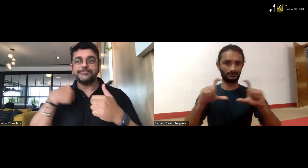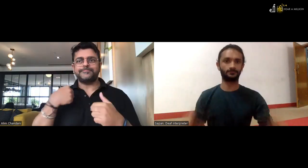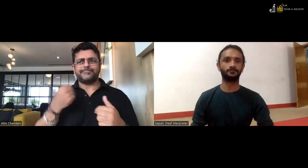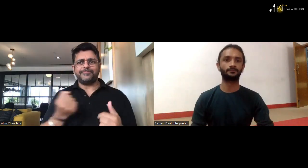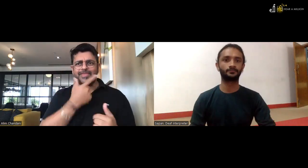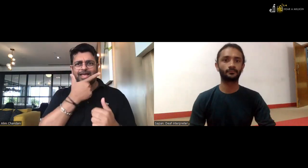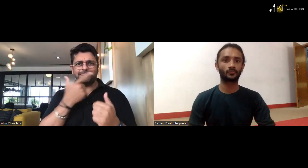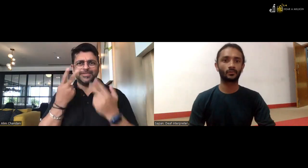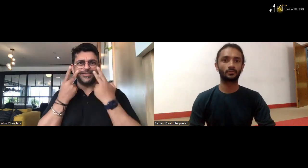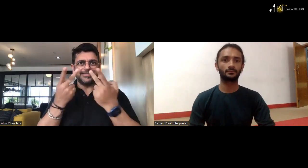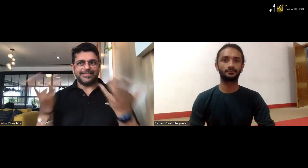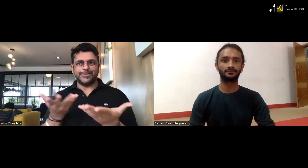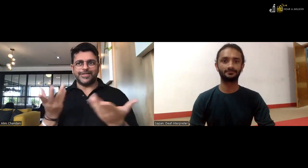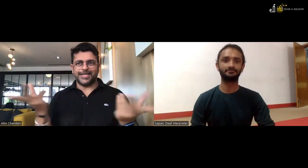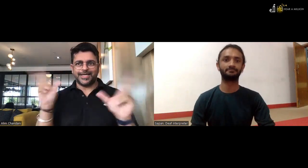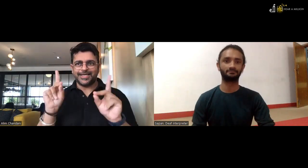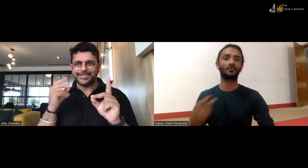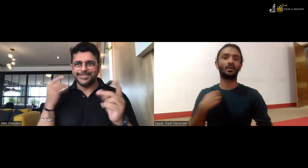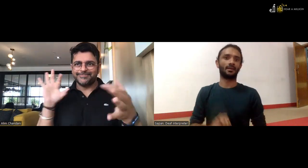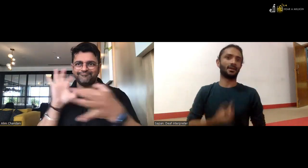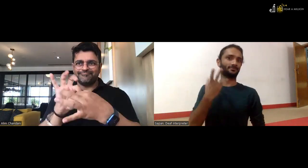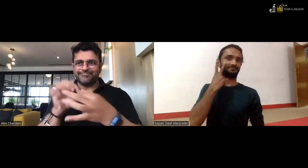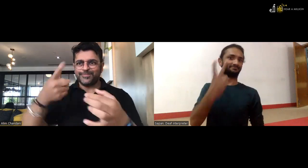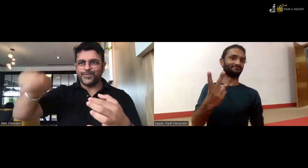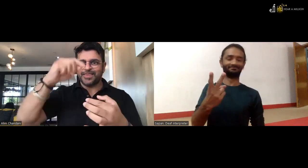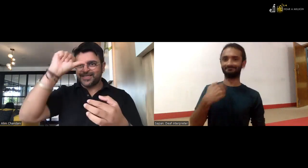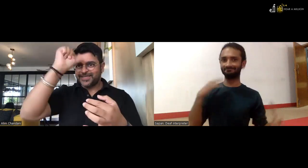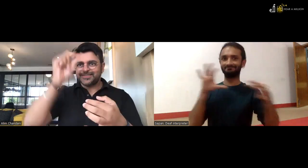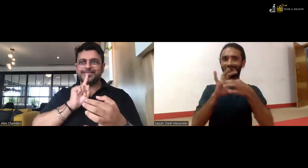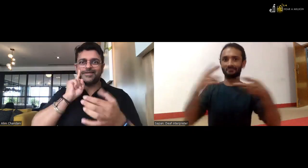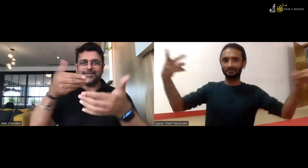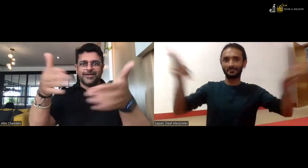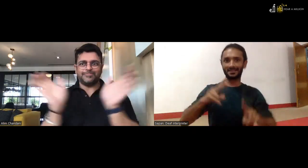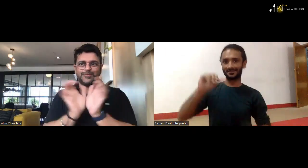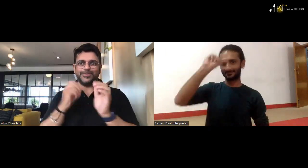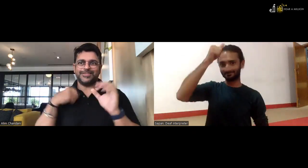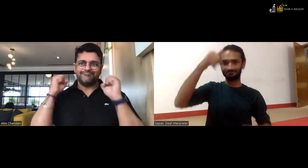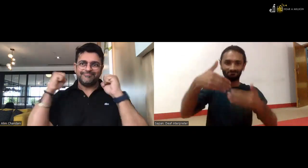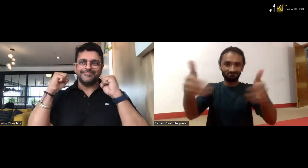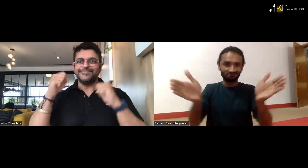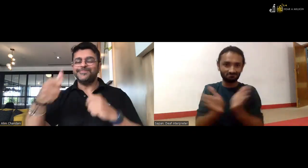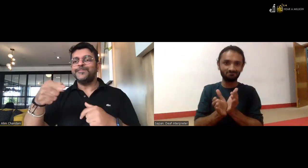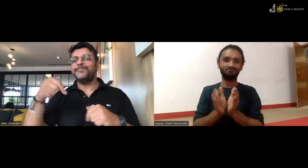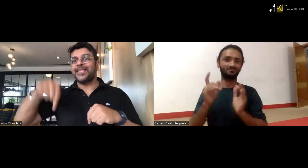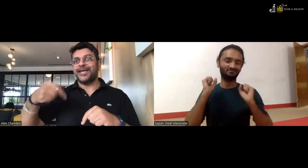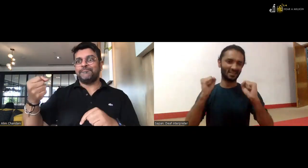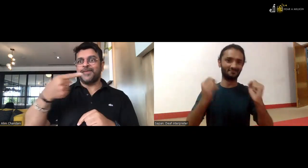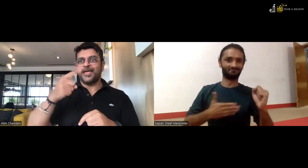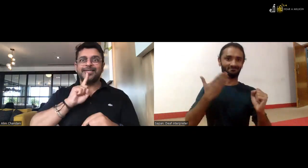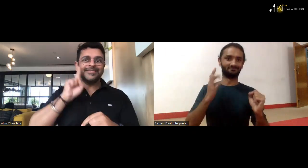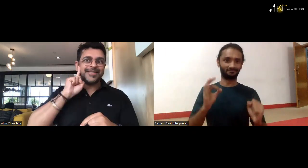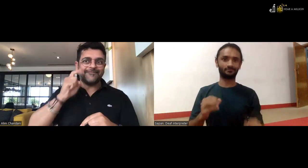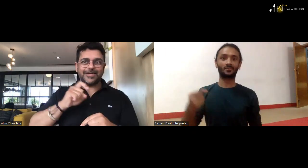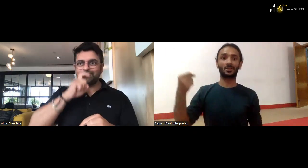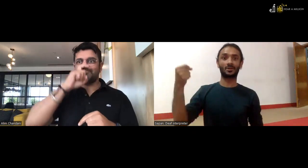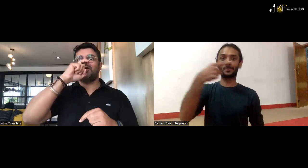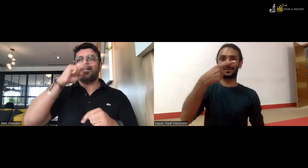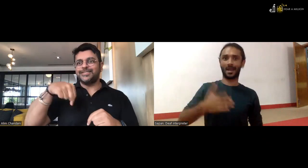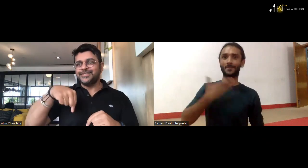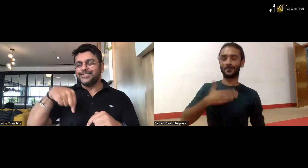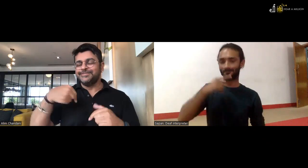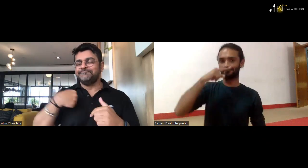to, just be clear in Indian Sign Language. I am so happy to see all of you all here and reconnect with the deaf community in